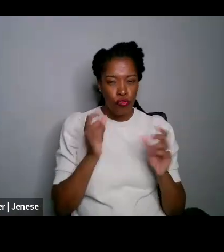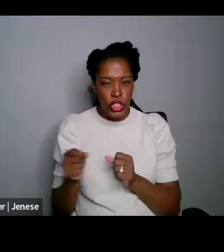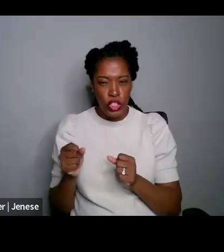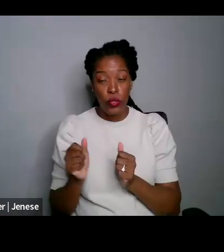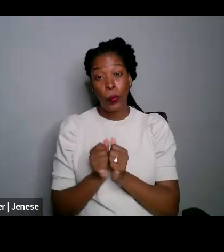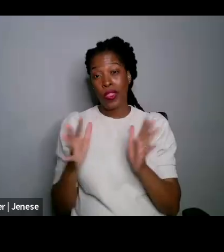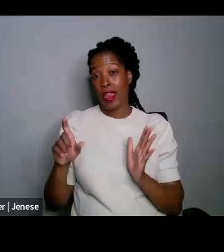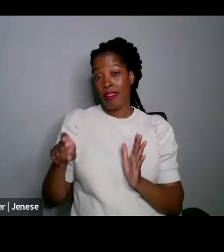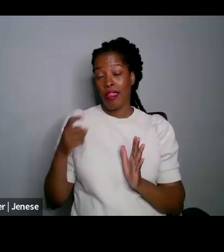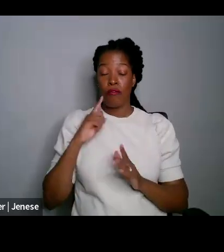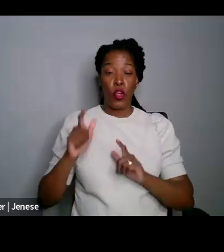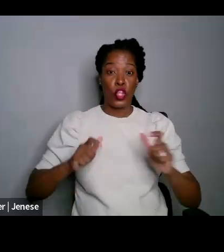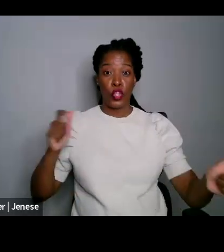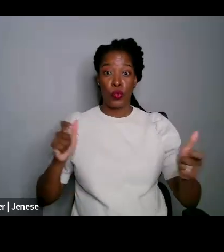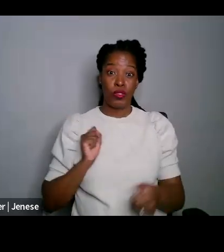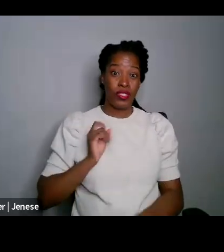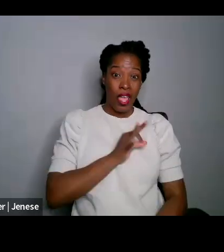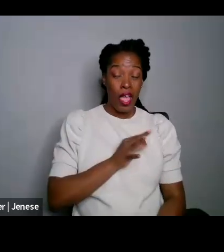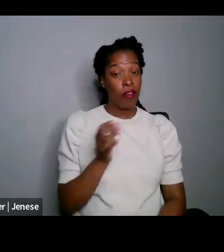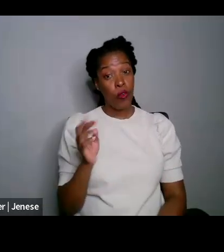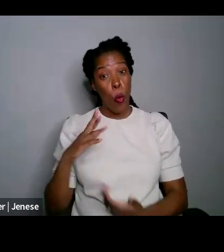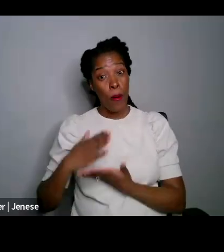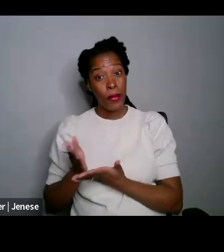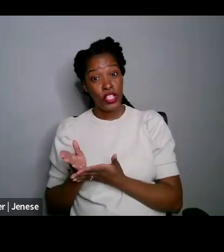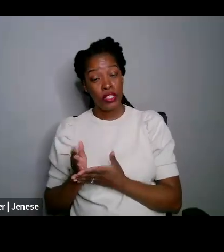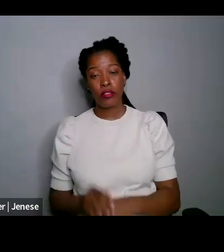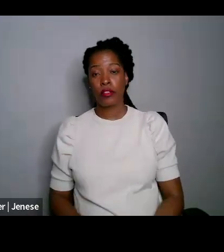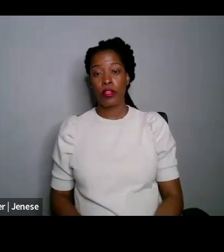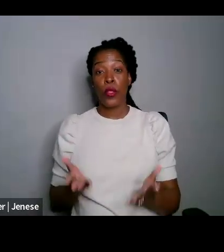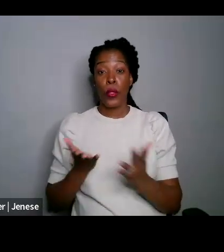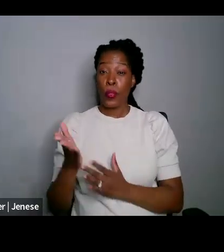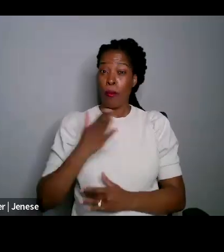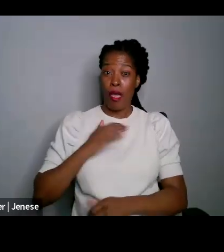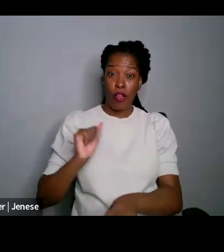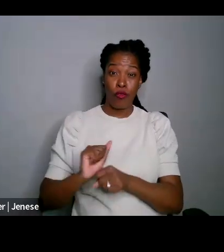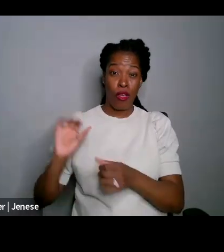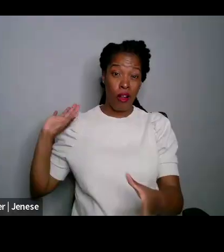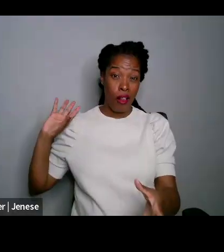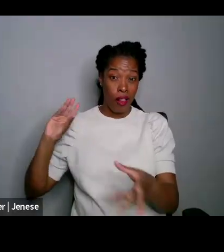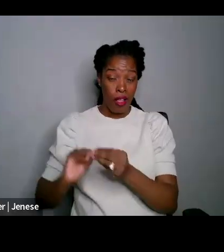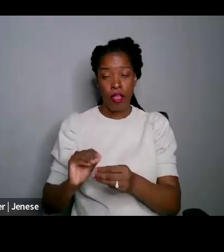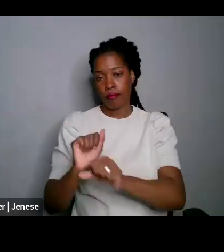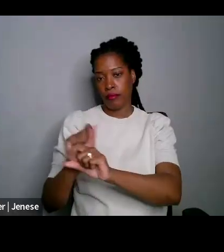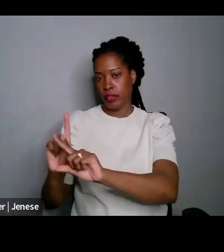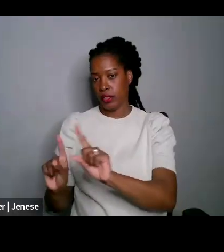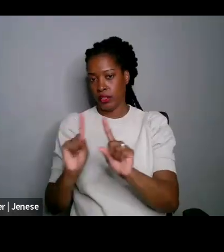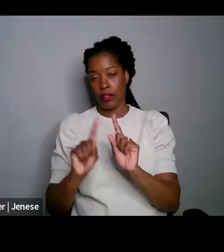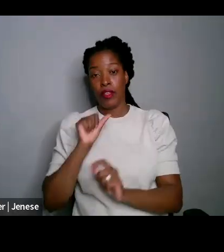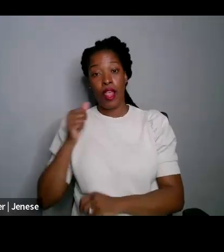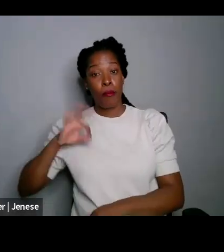staff. Throughout the span of my career, I've worked with various nonprofit organizations and brands, everything